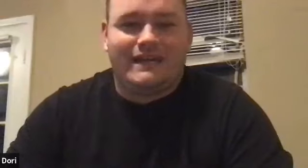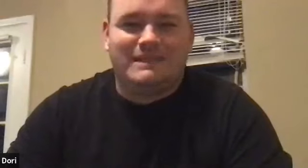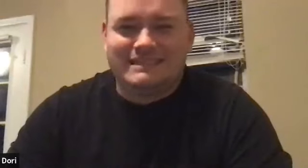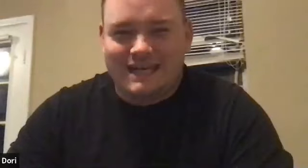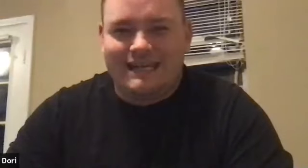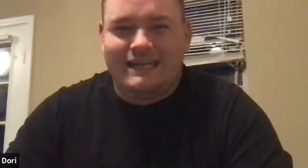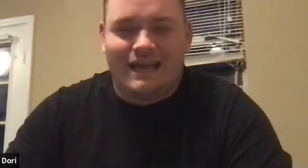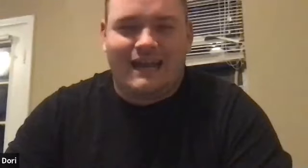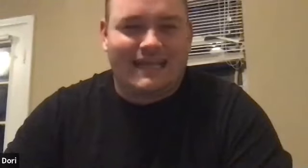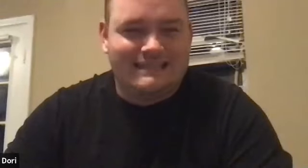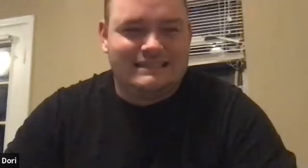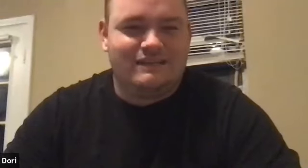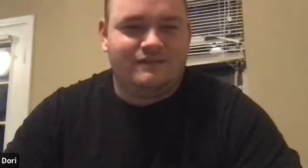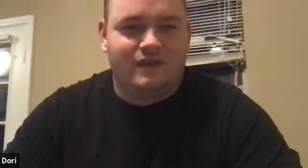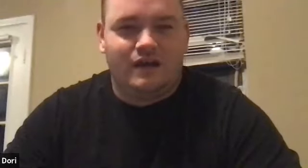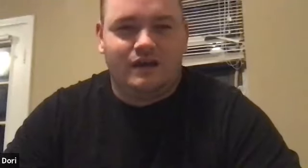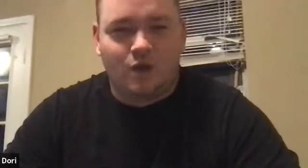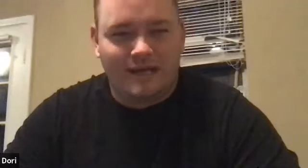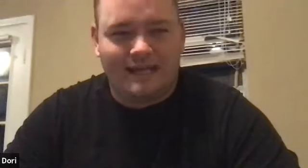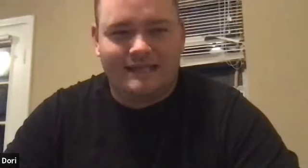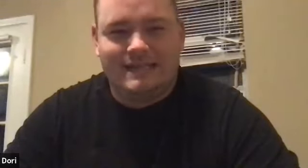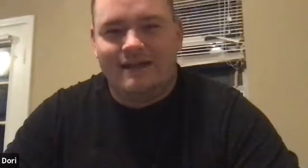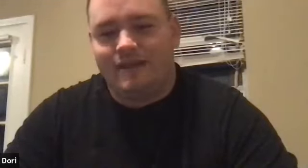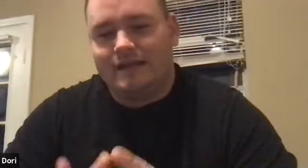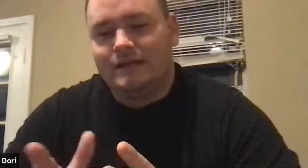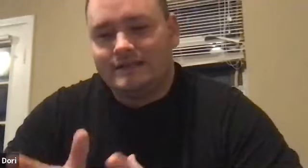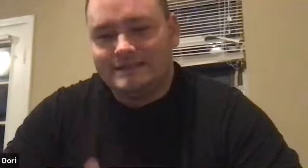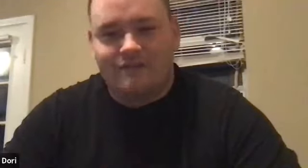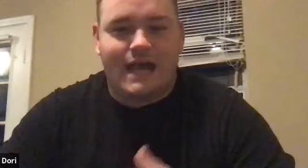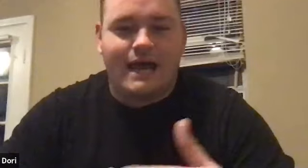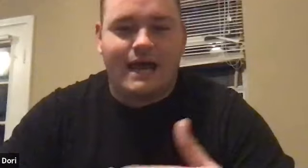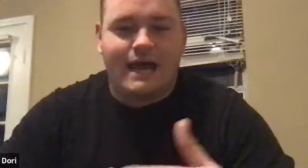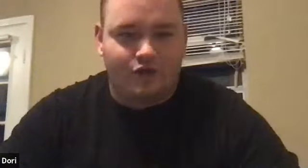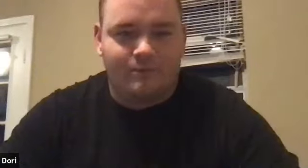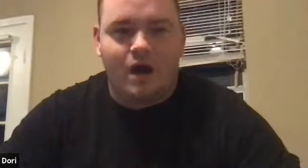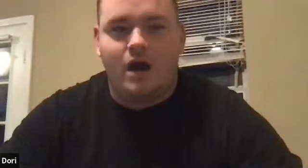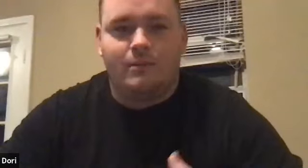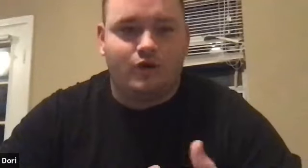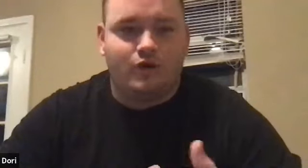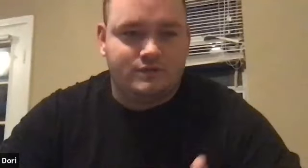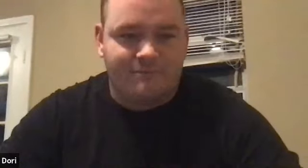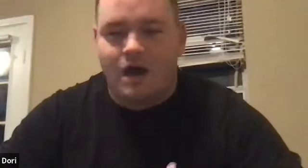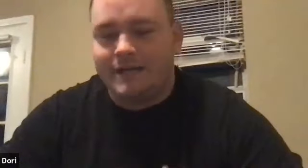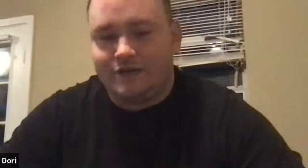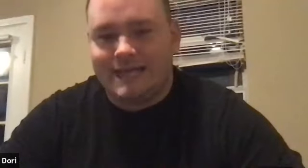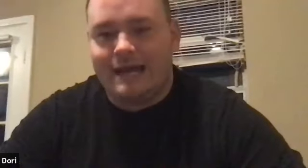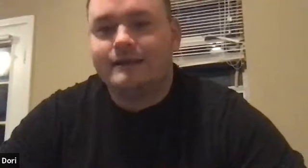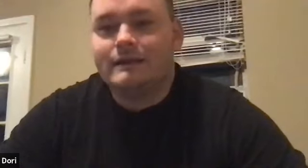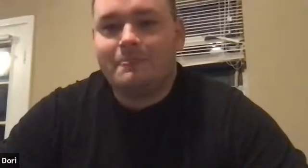been studied in a lot of cases of CODA kids that have like deaf dad hearing mom or deaf mom hearing dad.